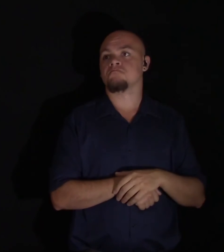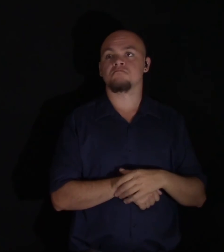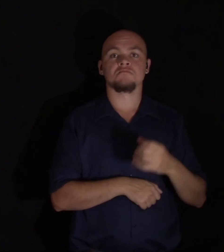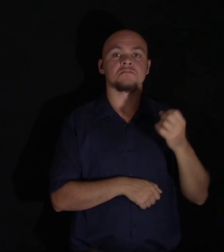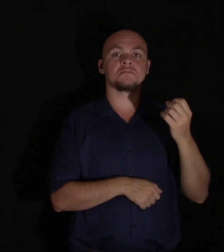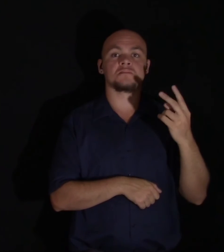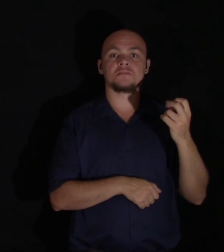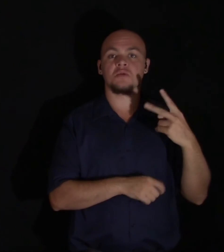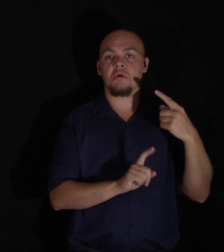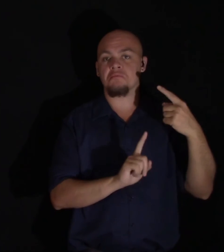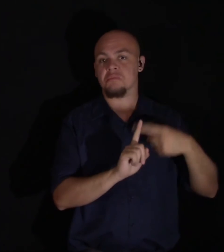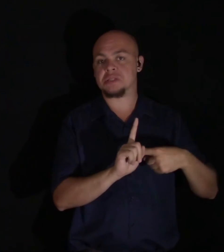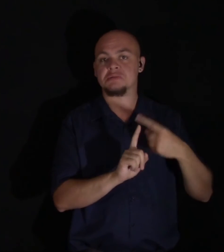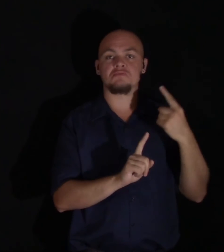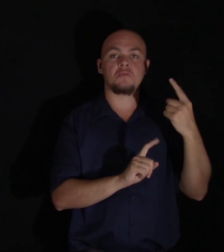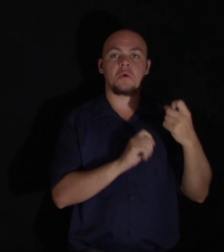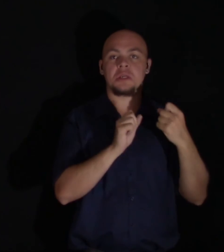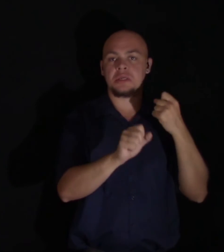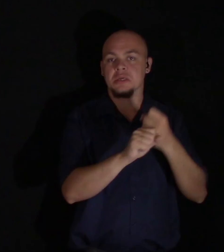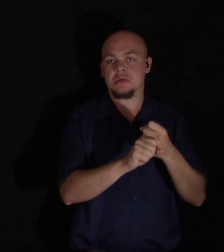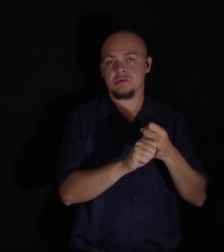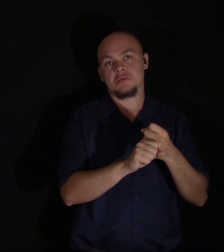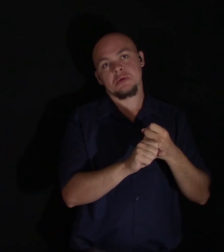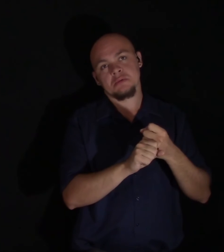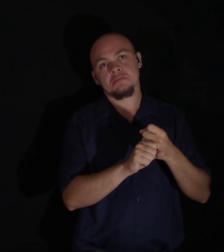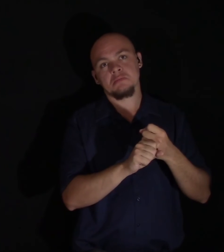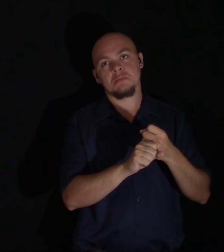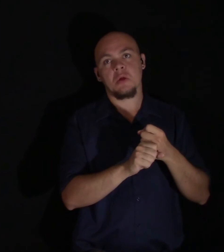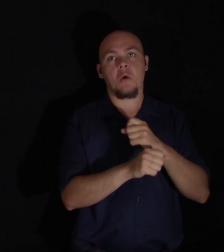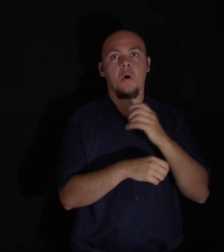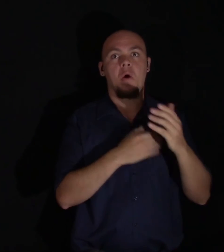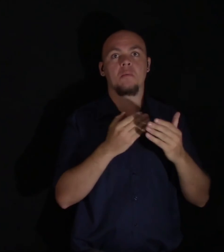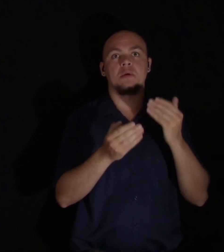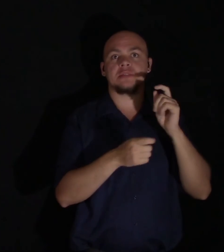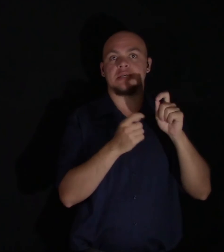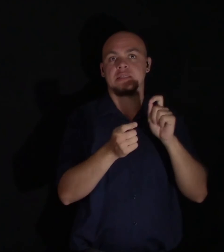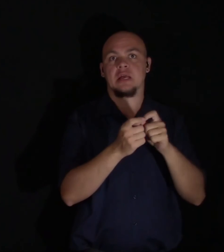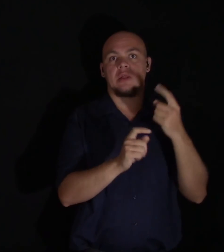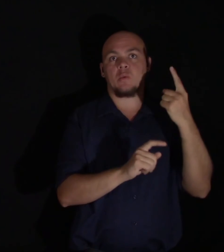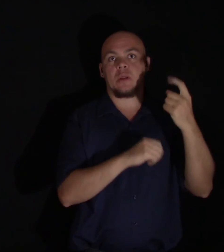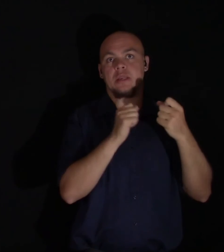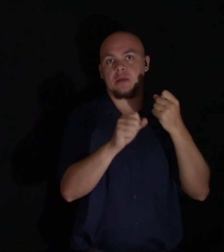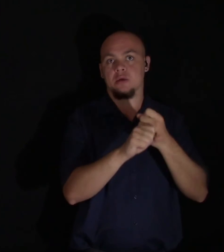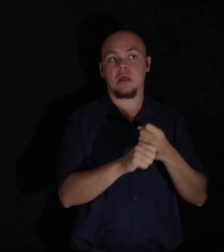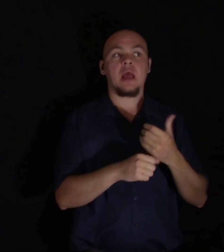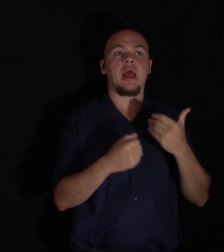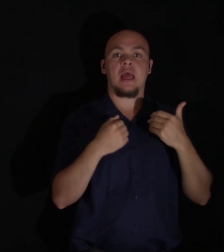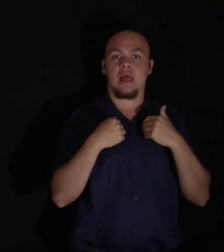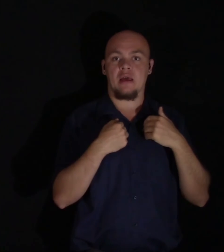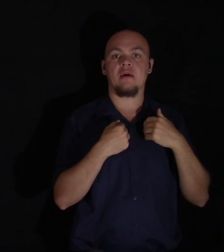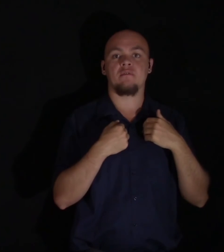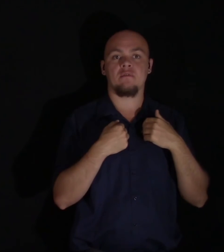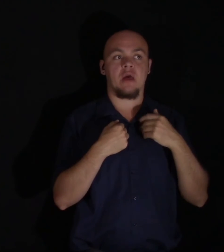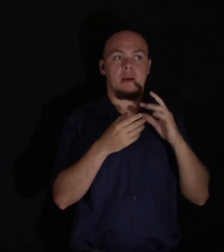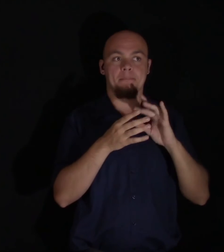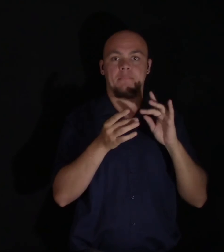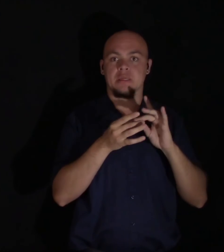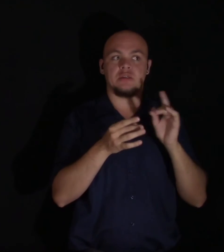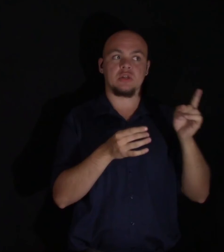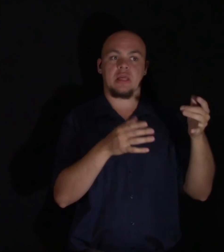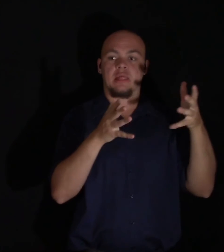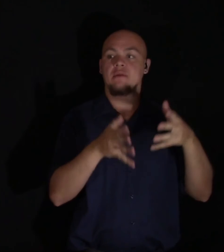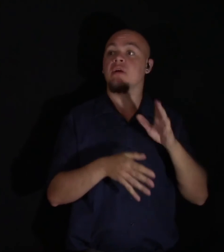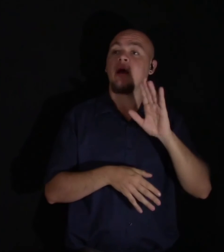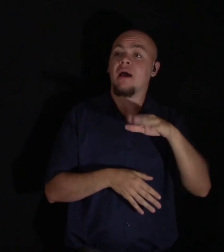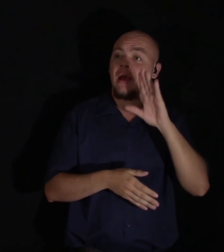months. Fairly close to 12 months on the day. I get a voicemail. And this officer leaves me a voicemail saying,